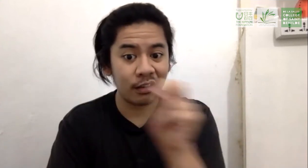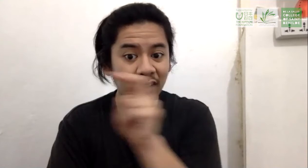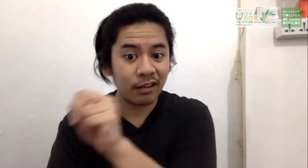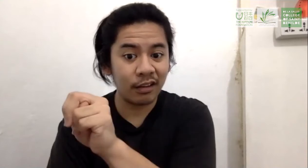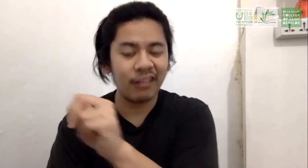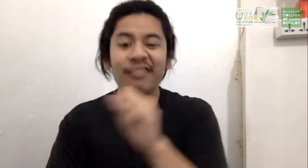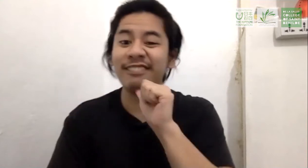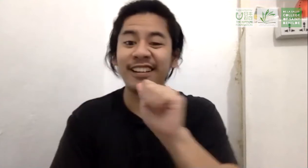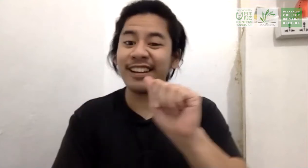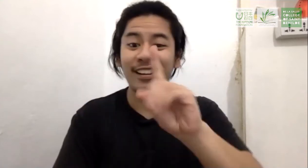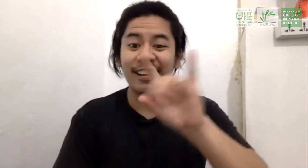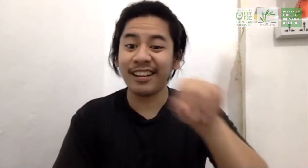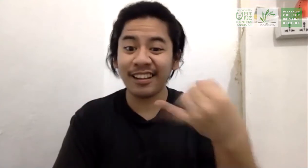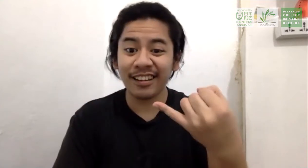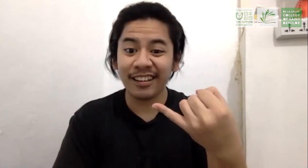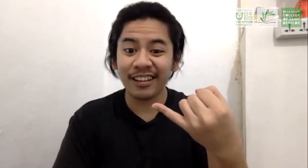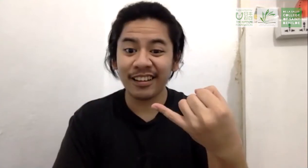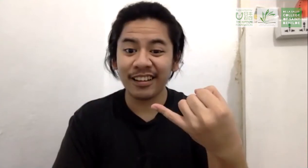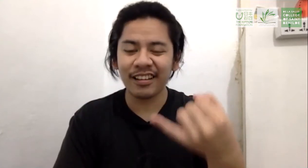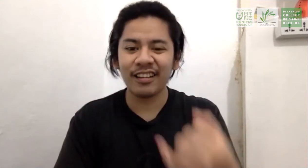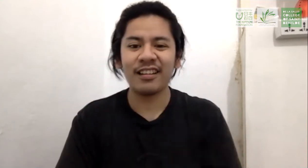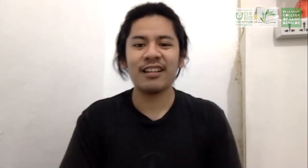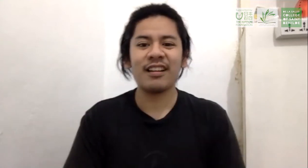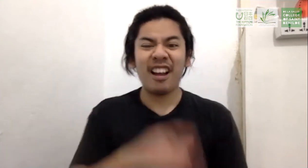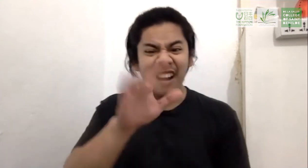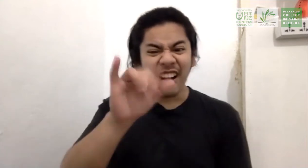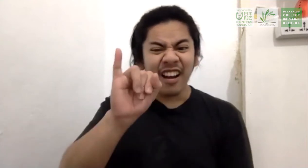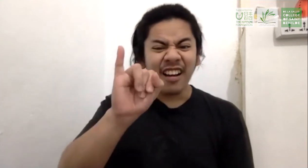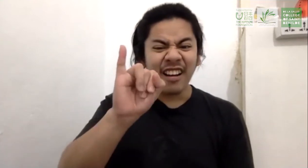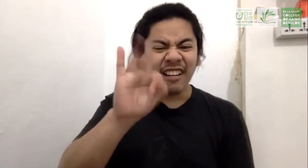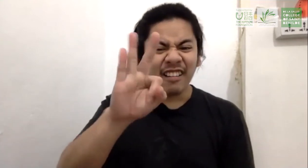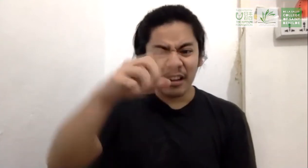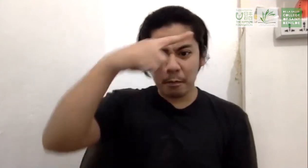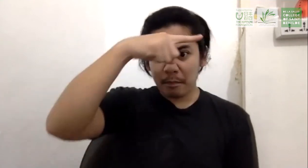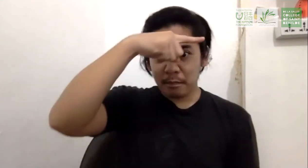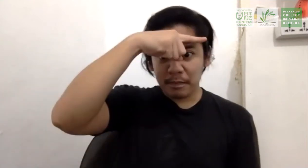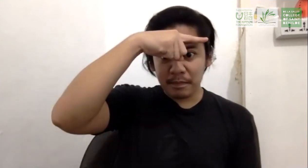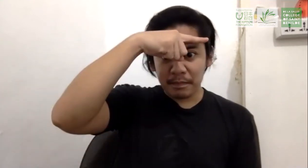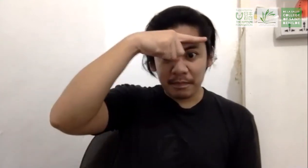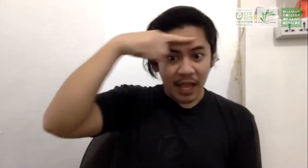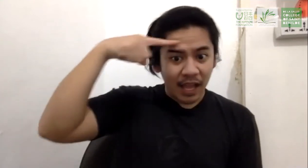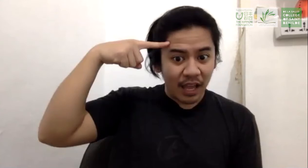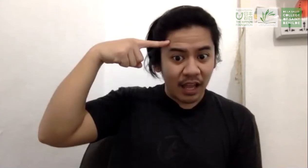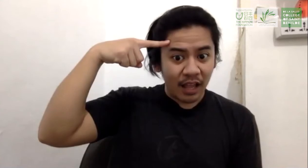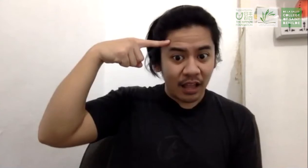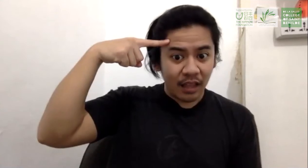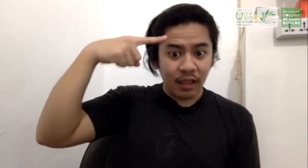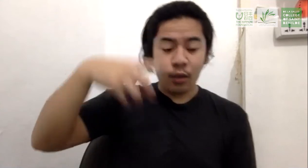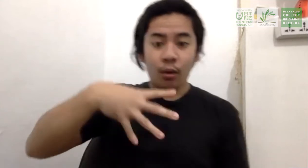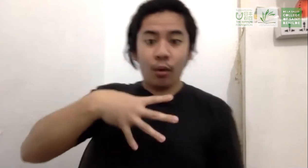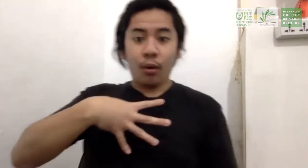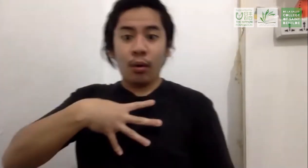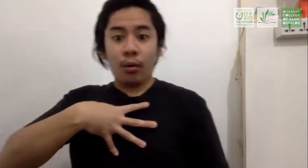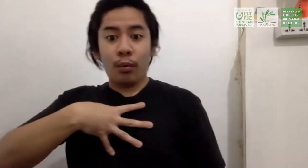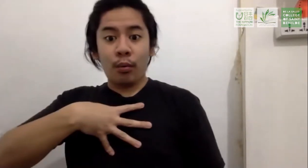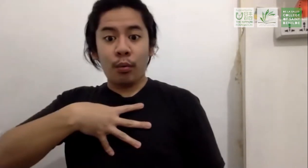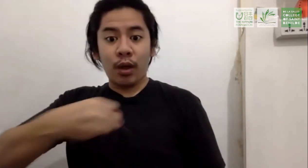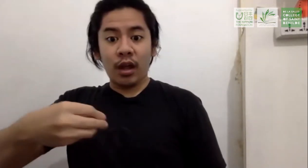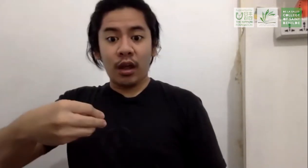Yeah. Oh, so they're Could be both two. nouns. Yeah. Not an adjective. Okay. Oh, Because if we use